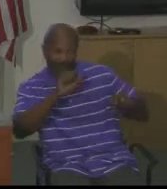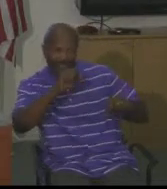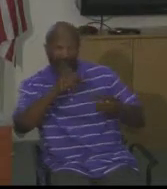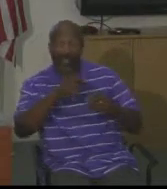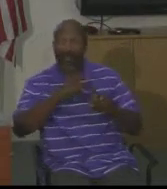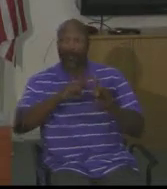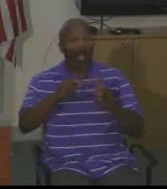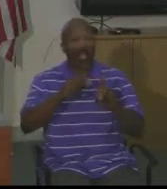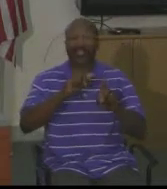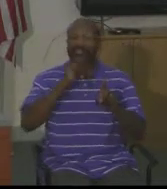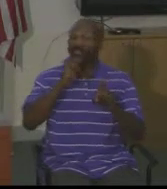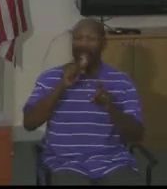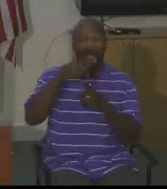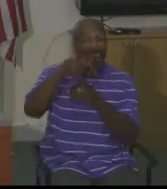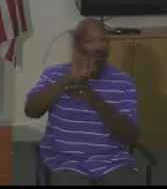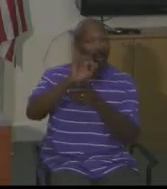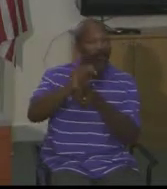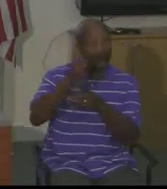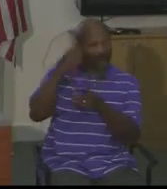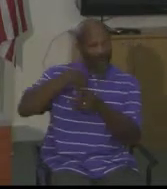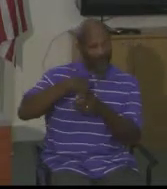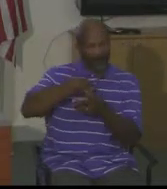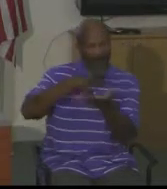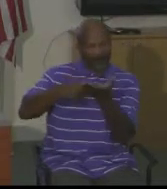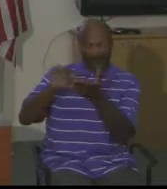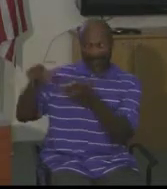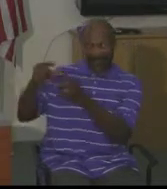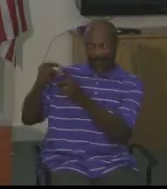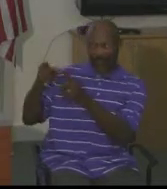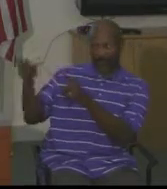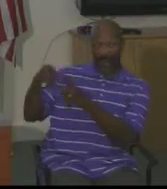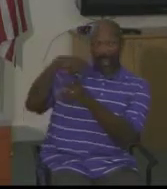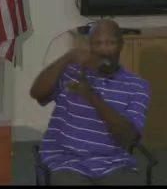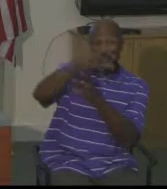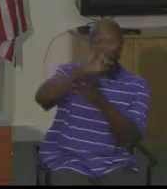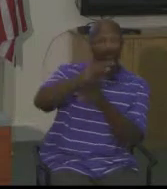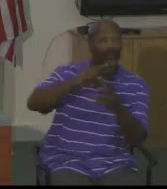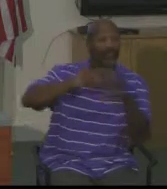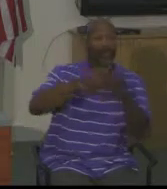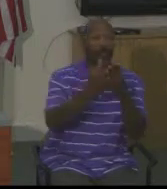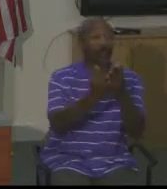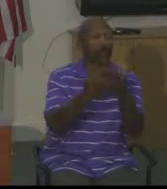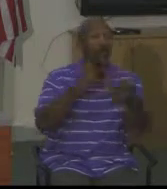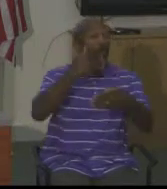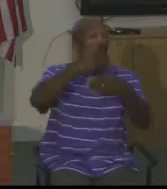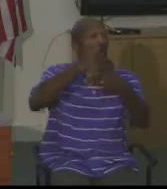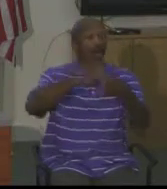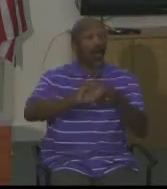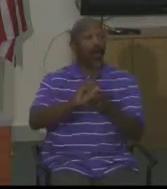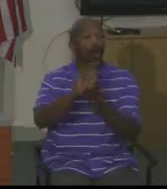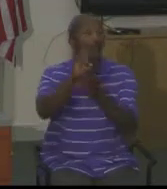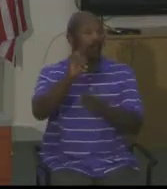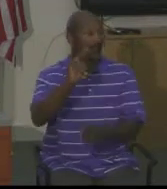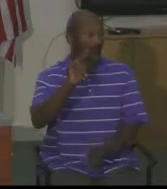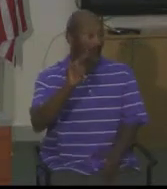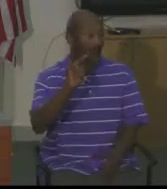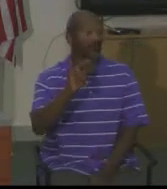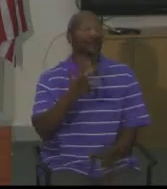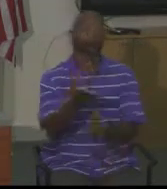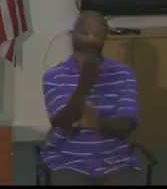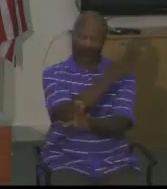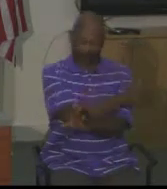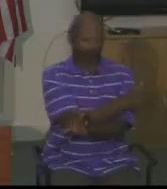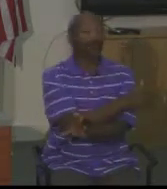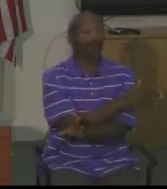it's not the POST that we're talking about here. POST occurs before even Windows starts to power on. If you